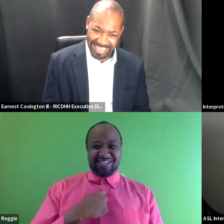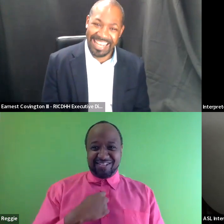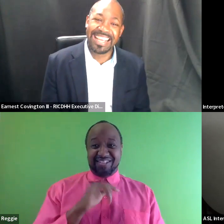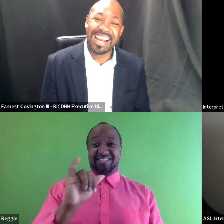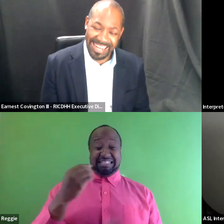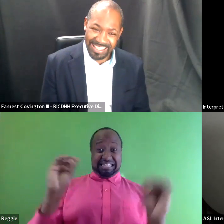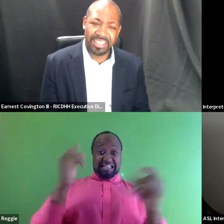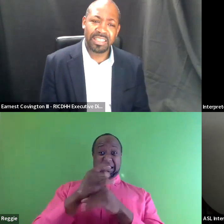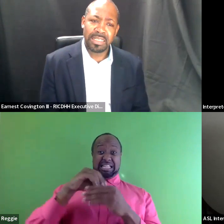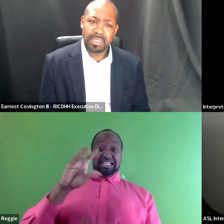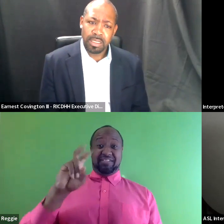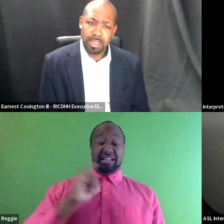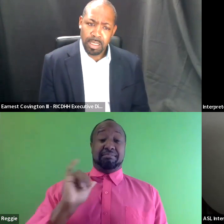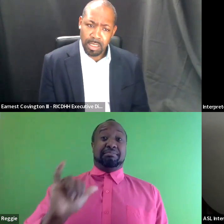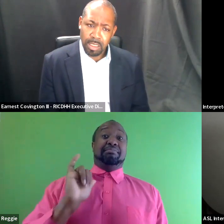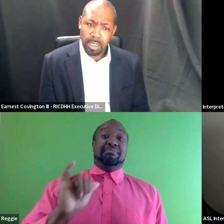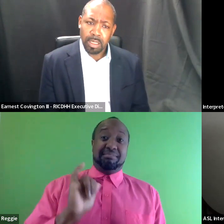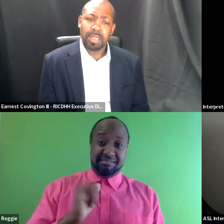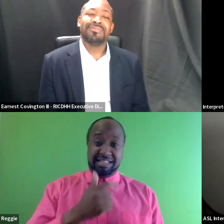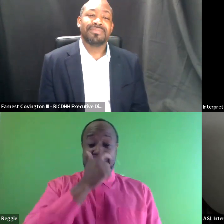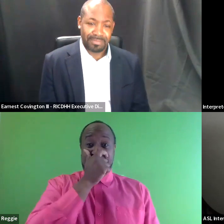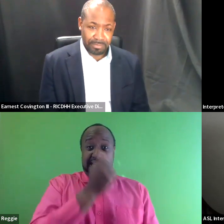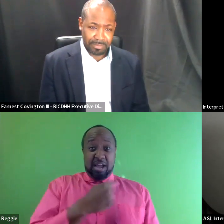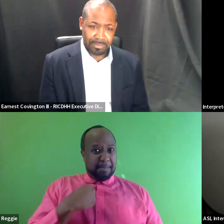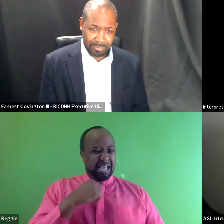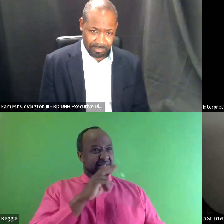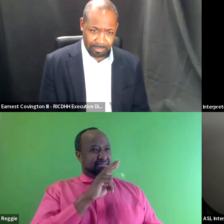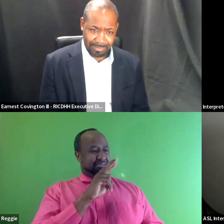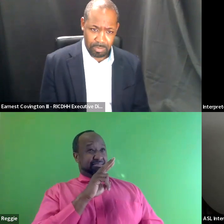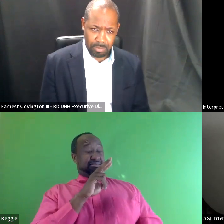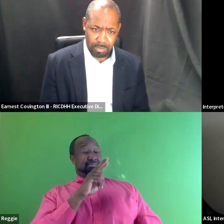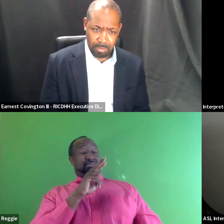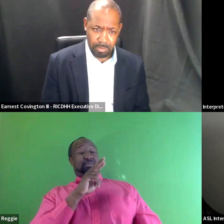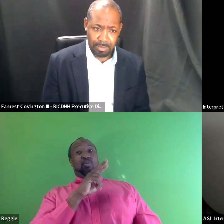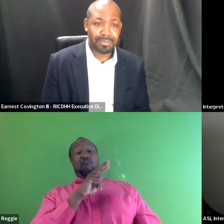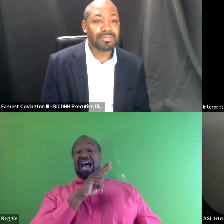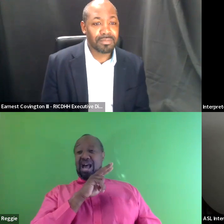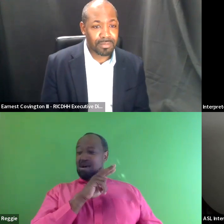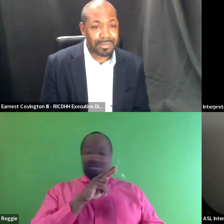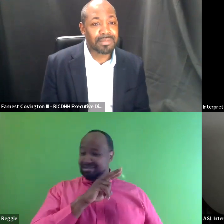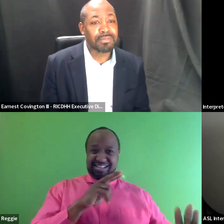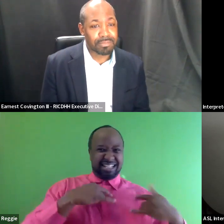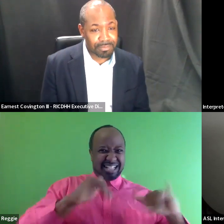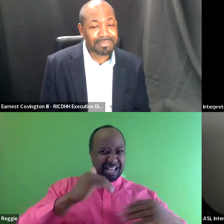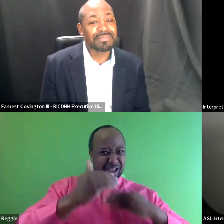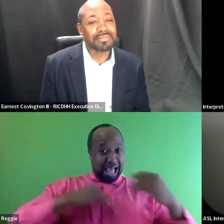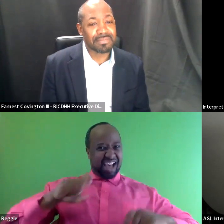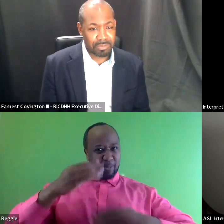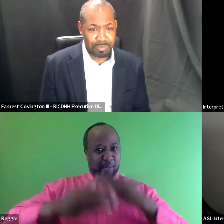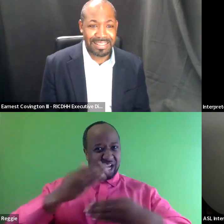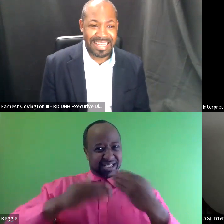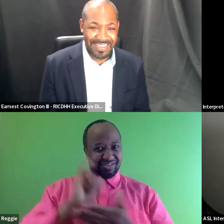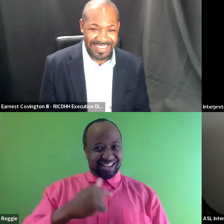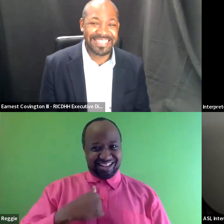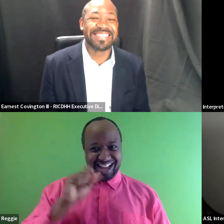CVS had liquor in it. I can't get used to that, the stores that somehow have liquor in them sometimes, but anyway. I